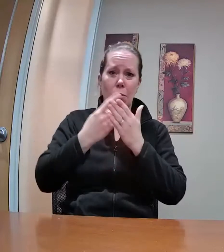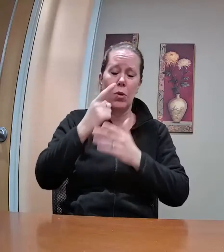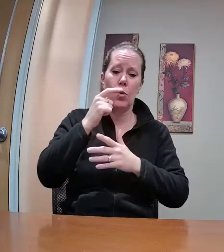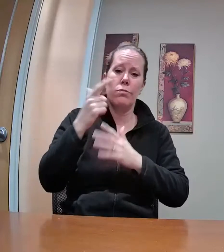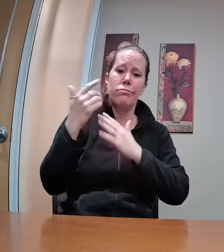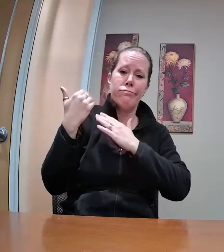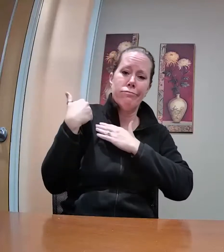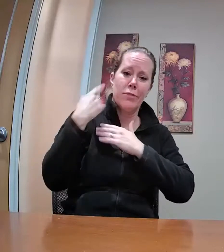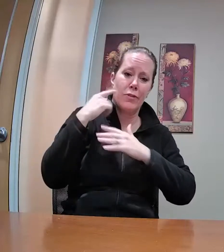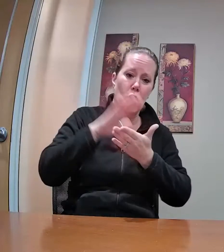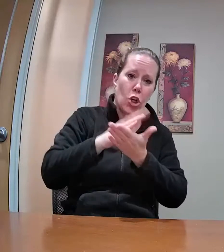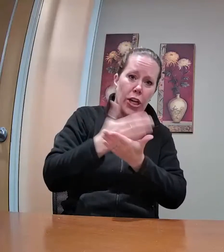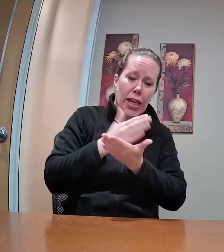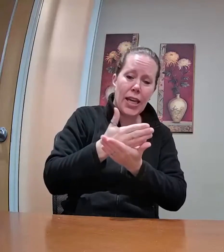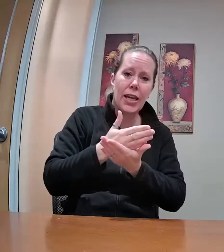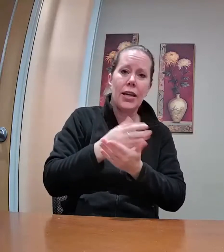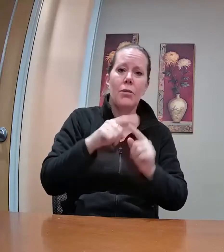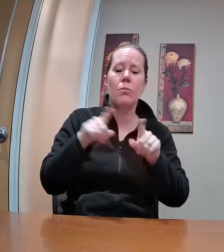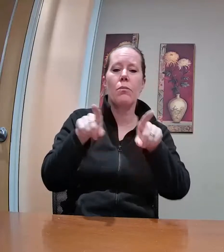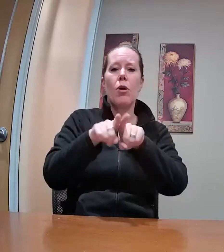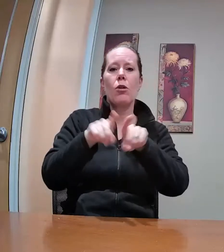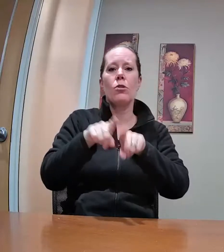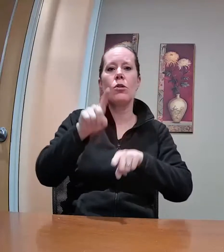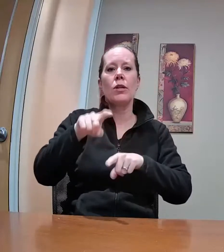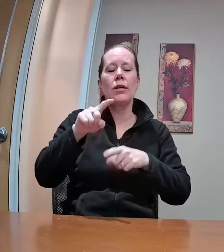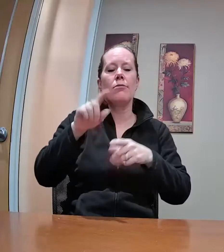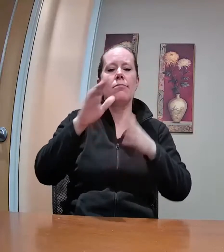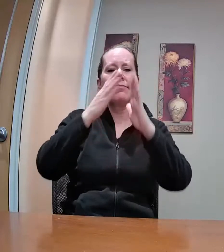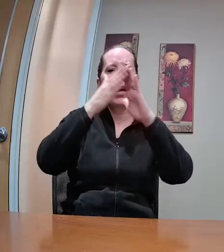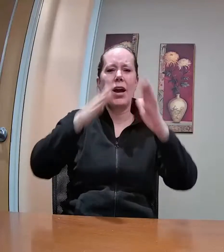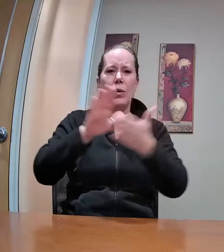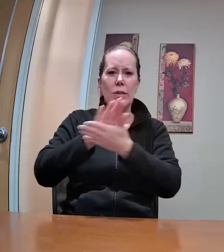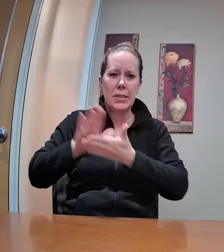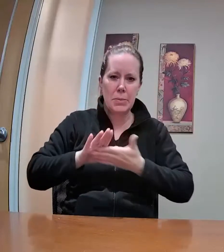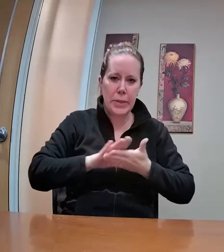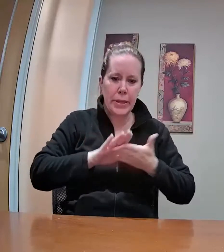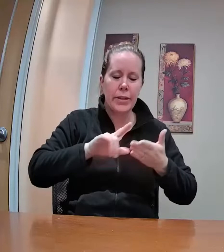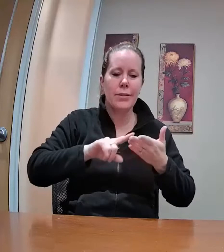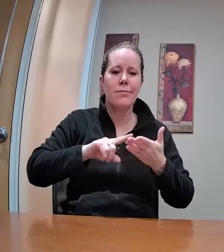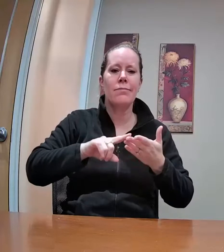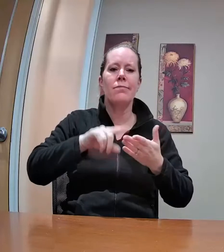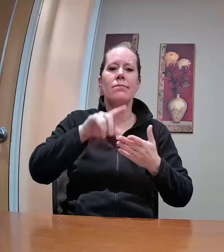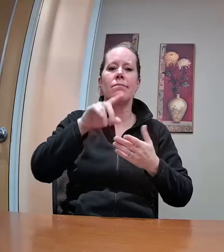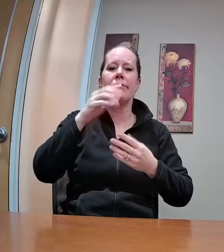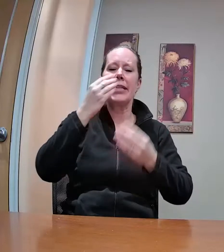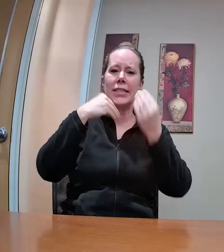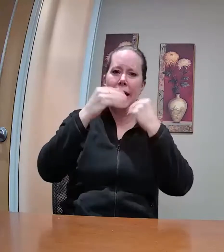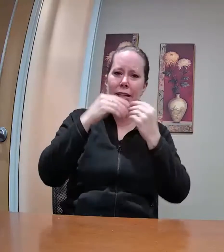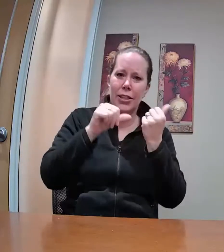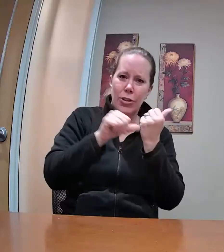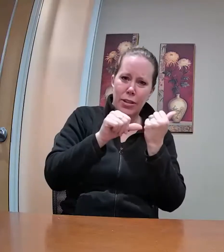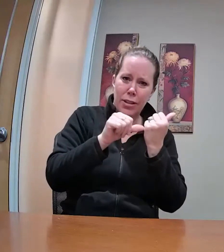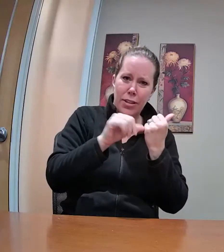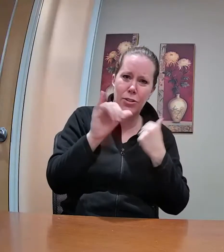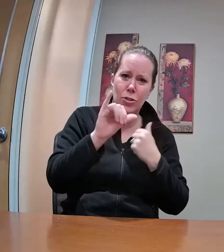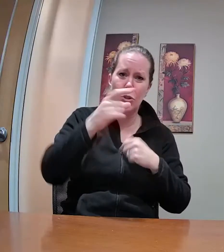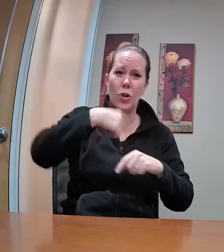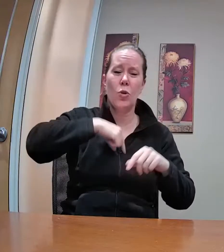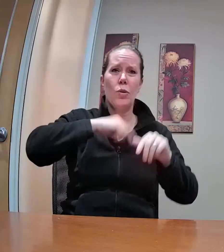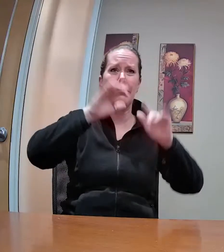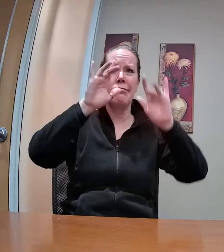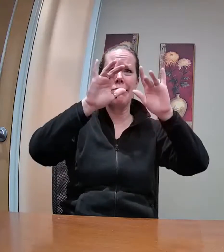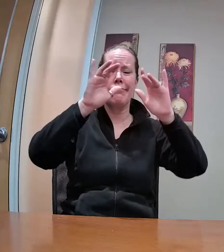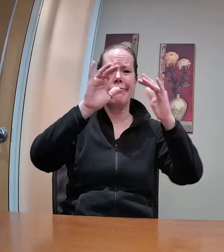Also dietary aides and housekeeping aides. Those are areas of great concern. We're reaching out to